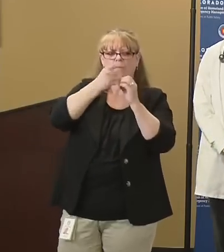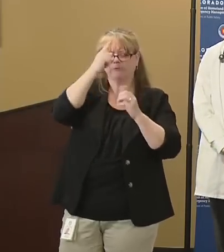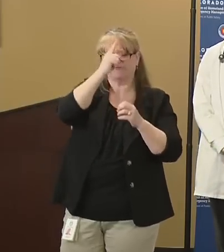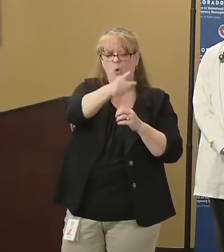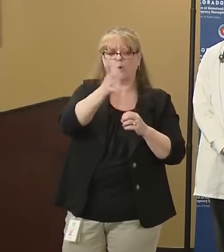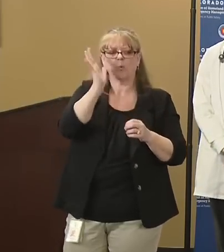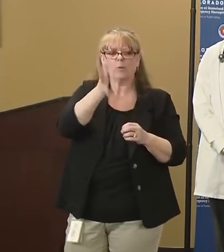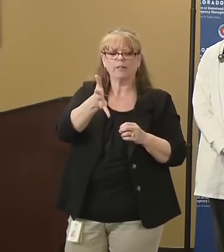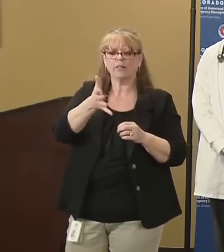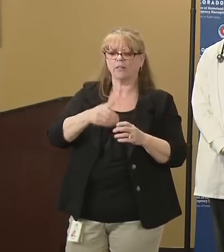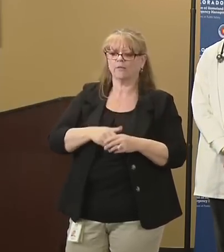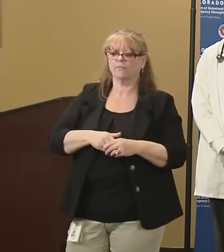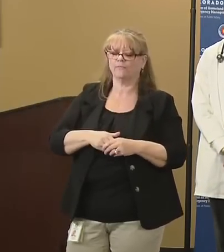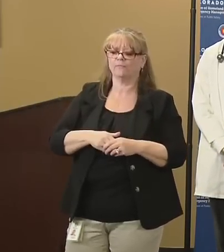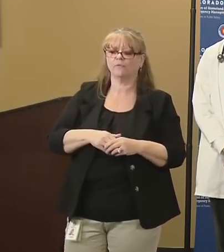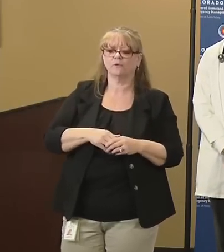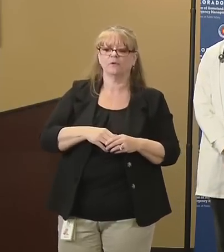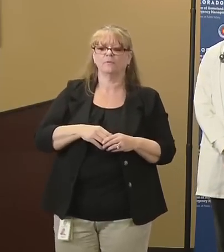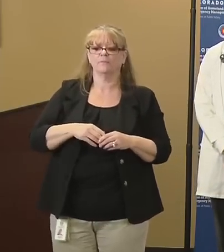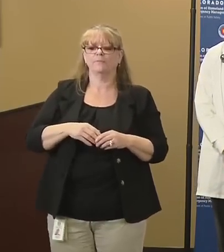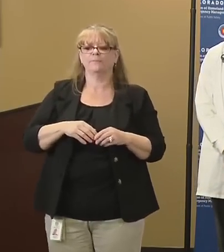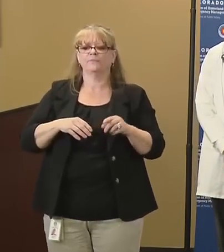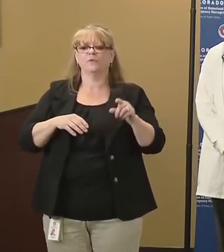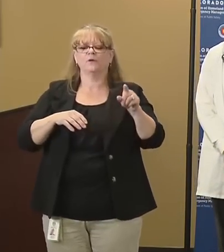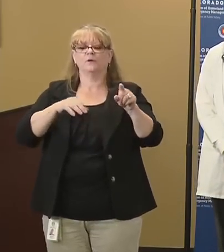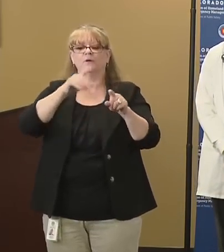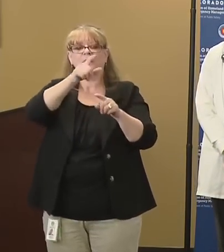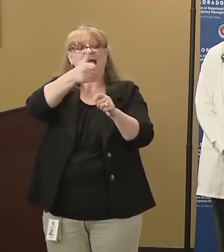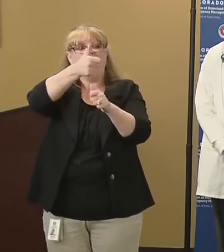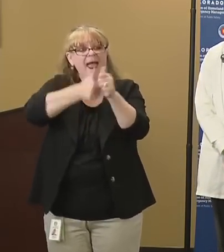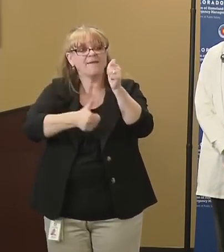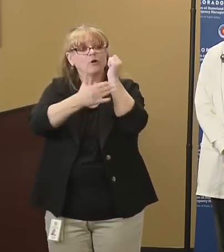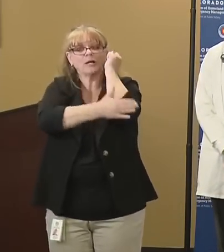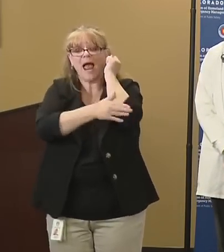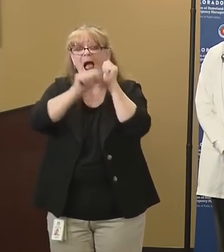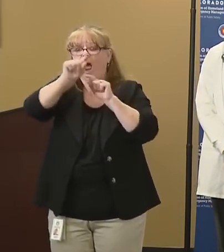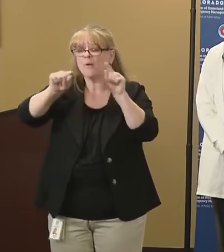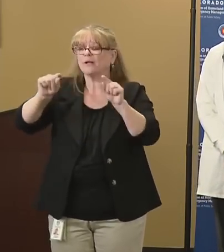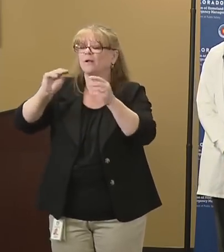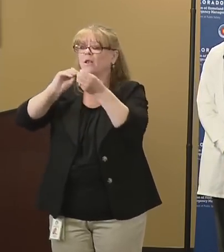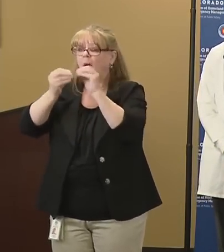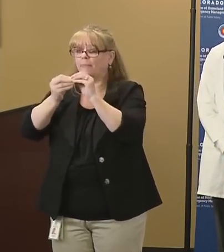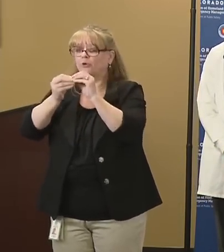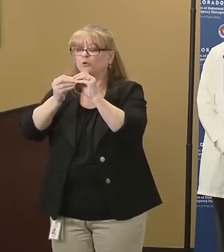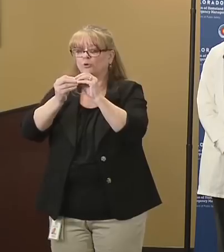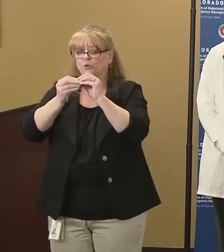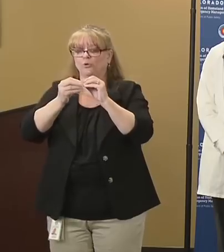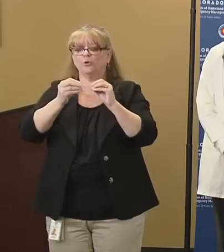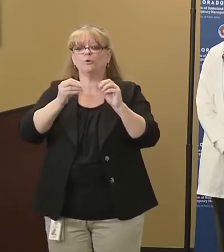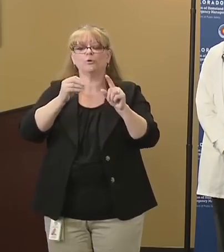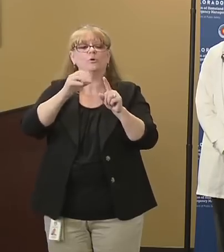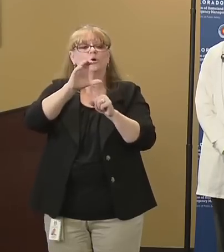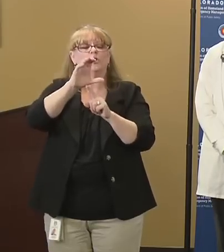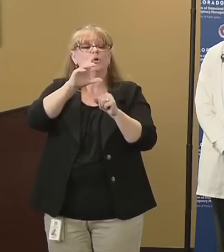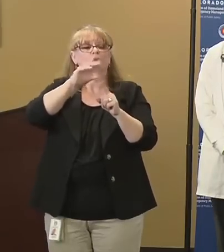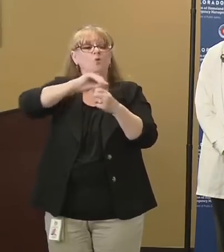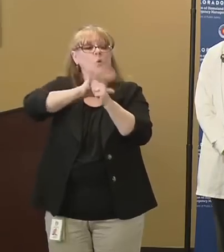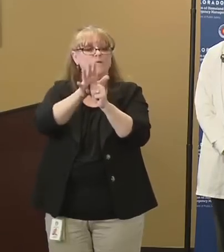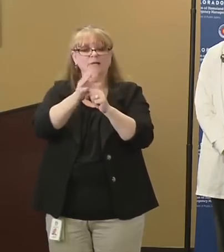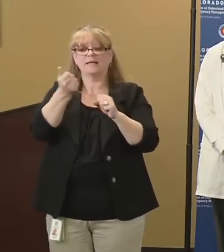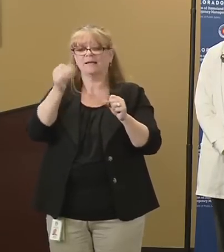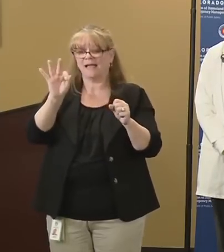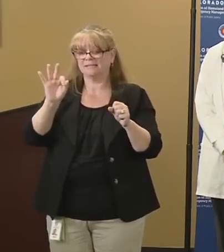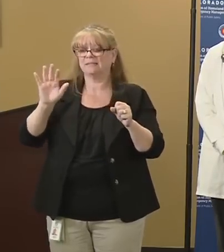county, COVID-19.colorado.gov. So every day, COVID-19.colorado.gov at 4 o'clock, The numbers are